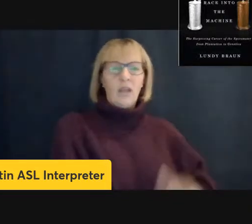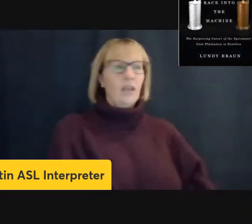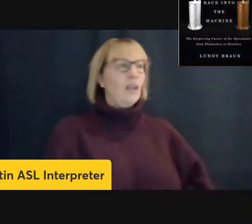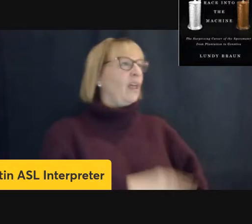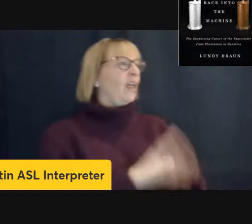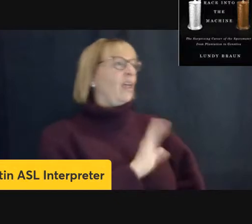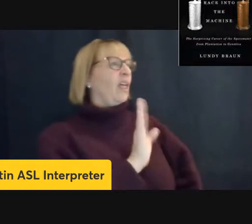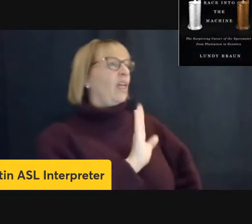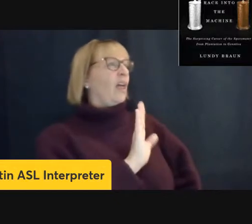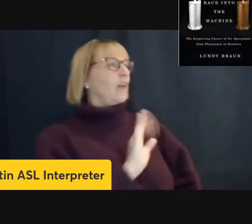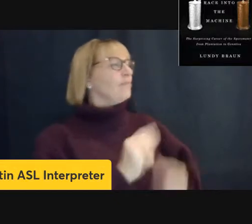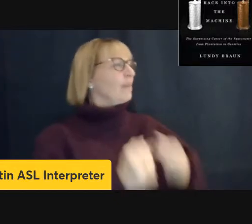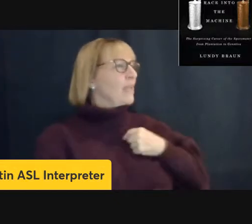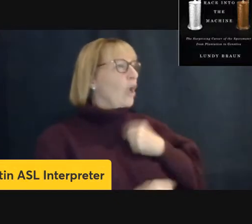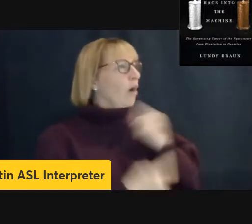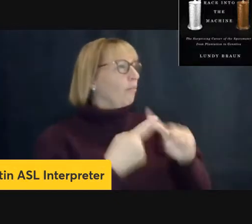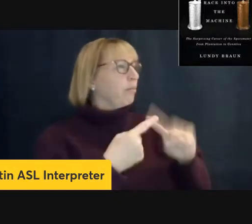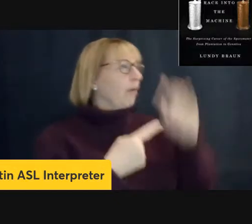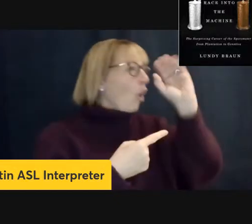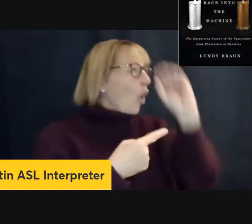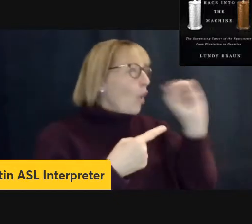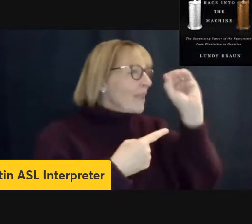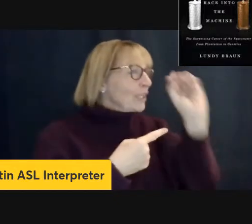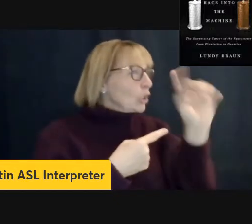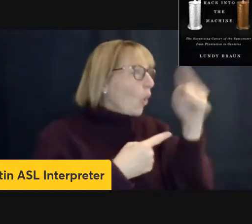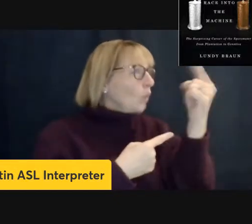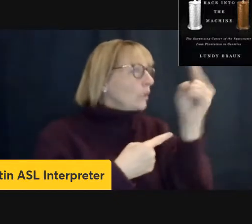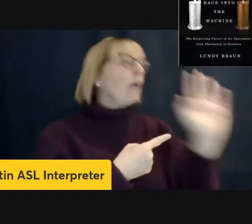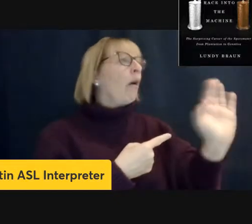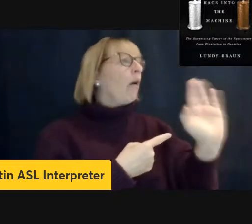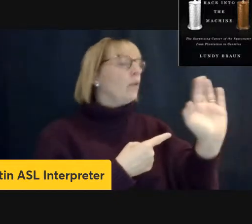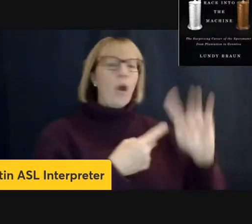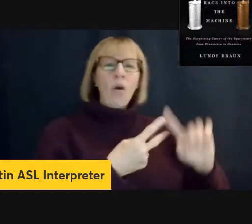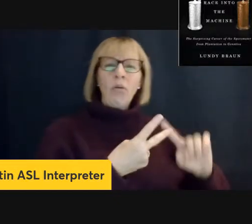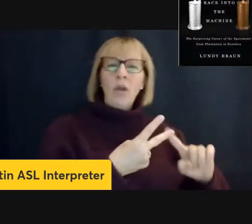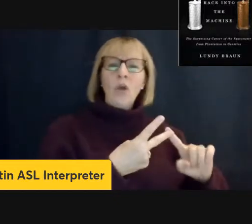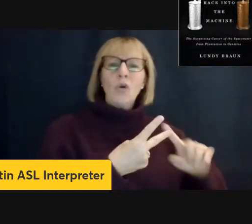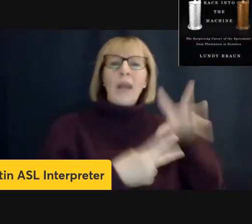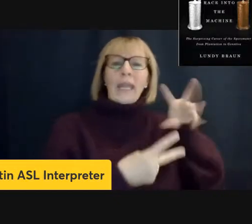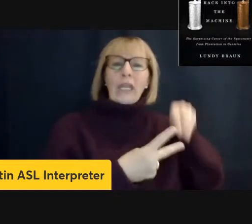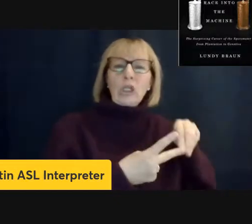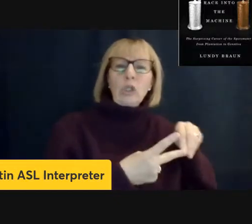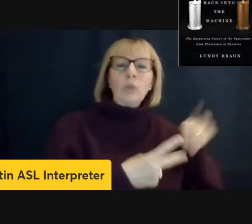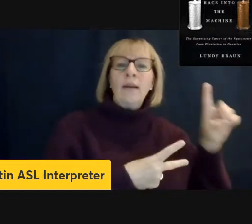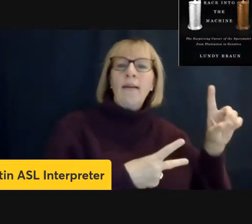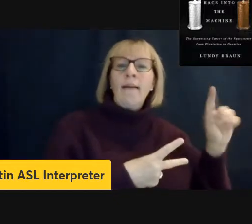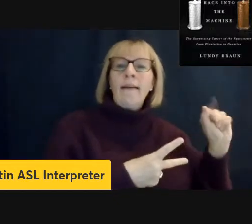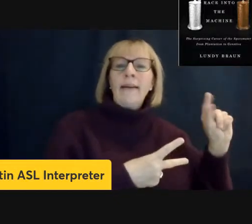just an opinion piece. We wanted to actually show the data.